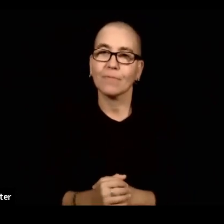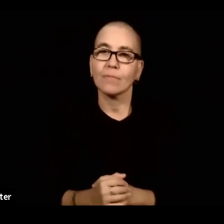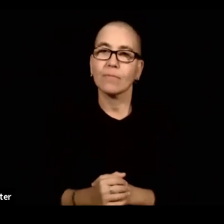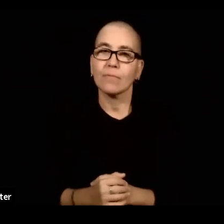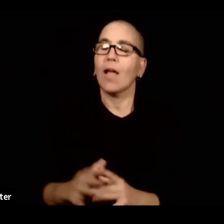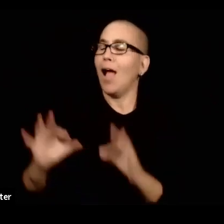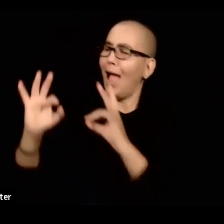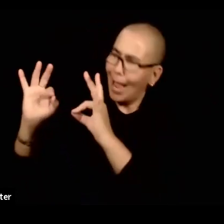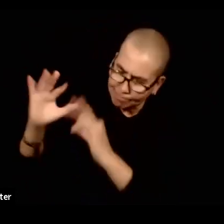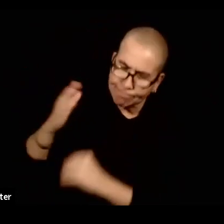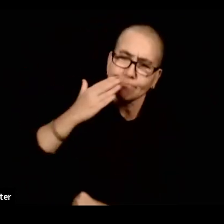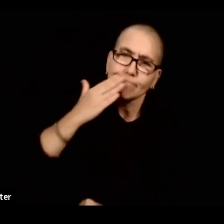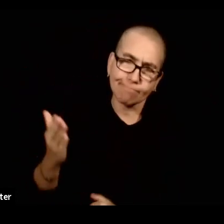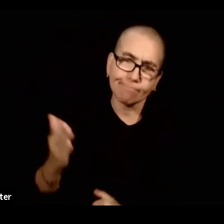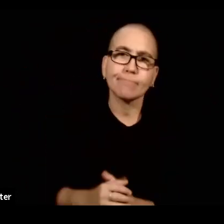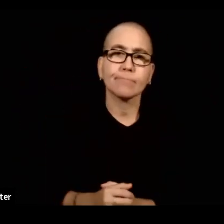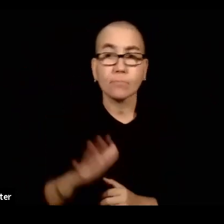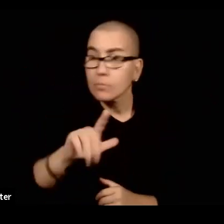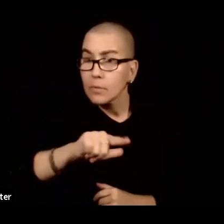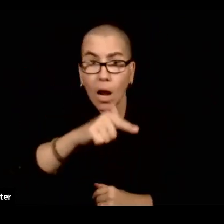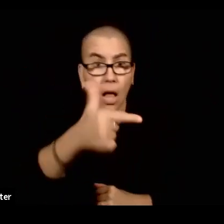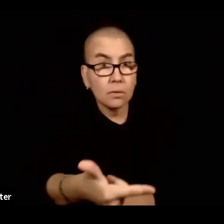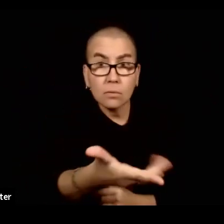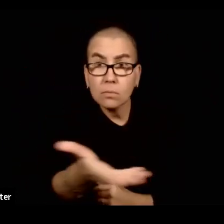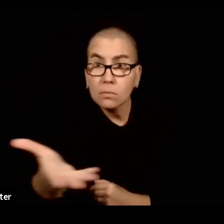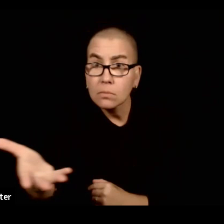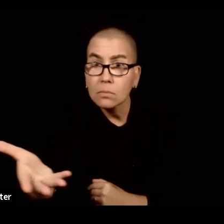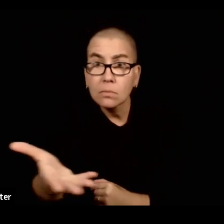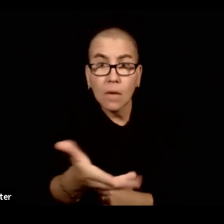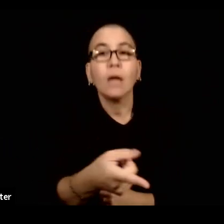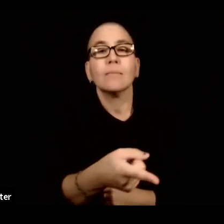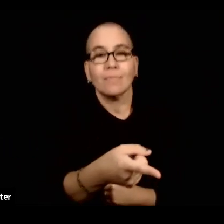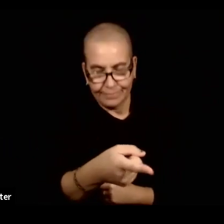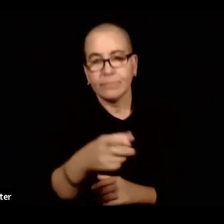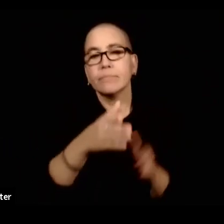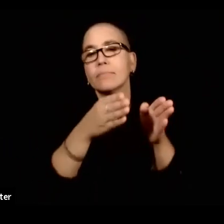Next one on the queue is from Carol Evan, Carla Holt. You're now live.